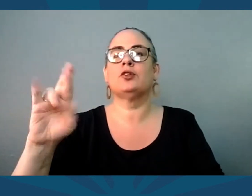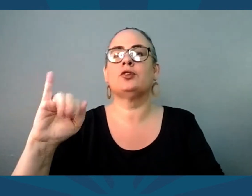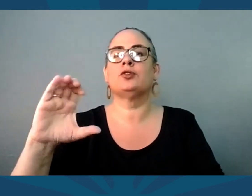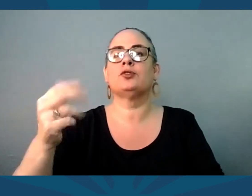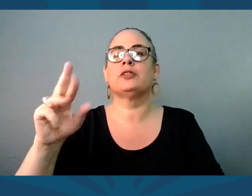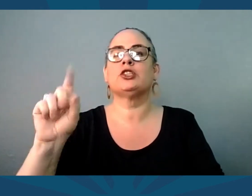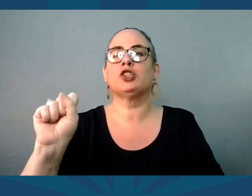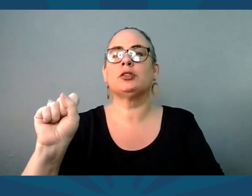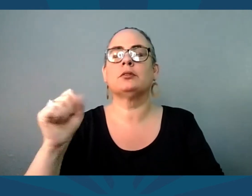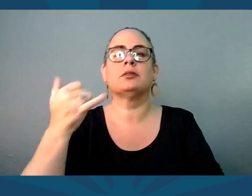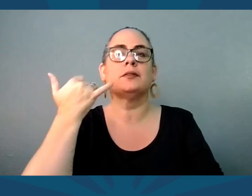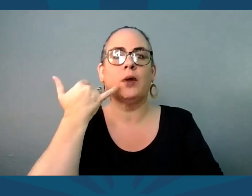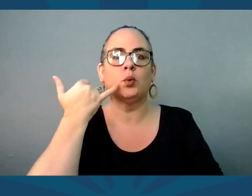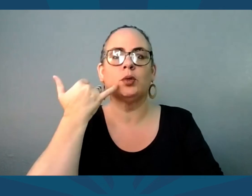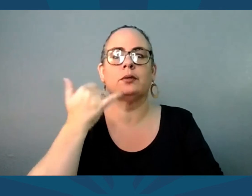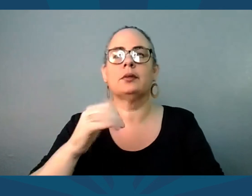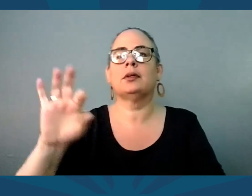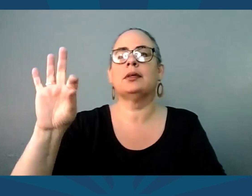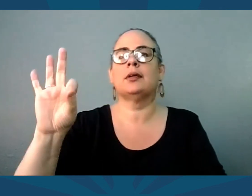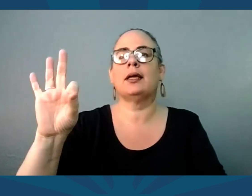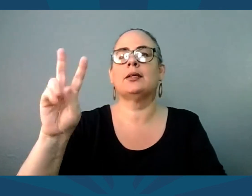Raylene Richards,